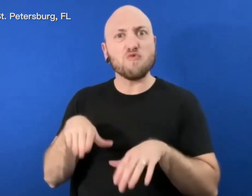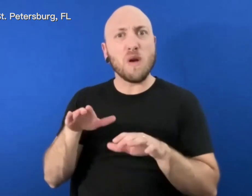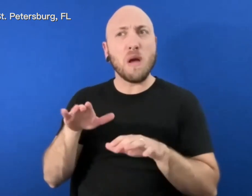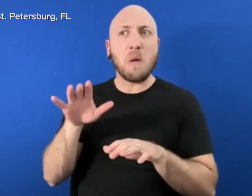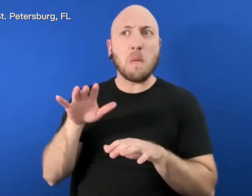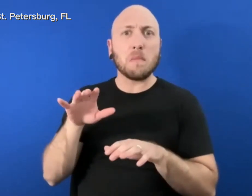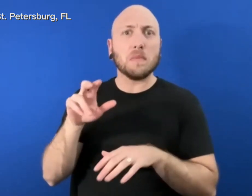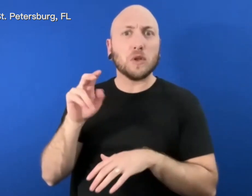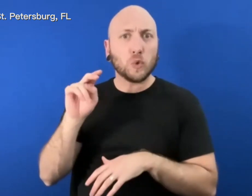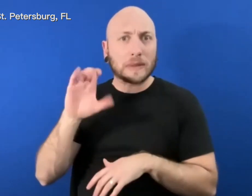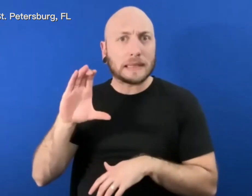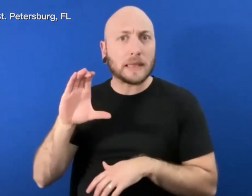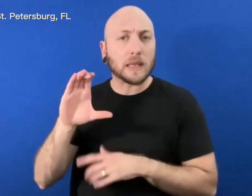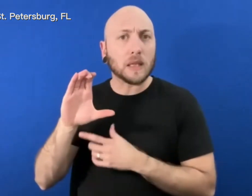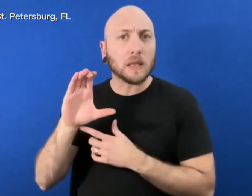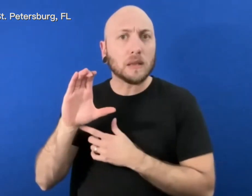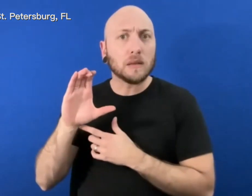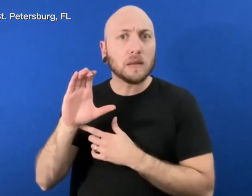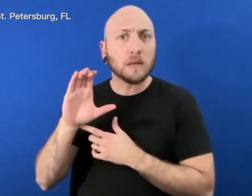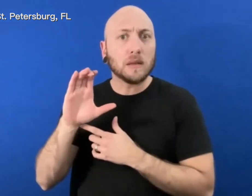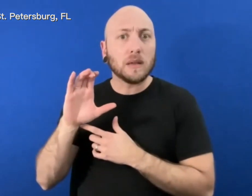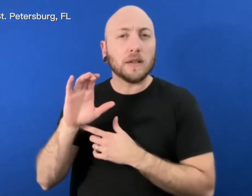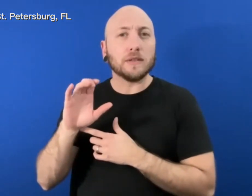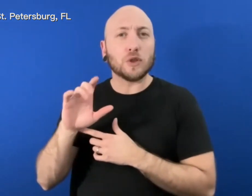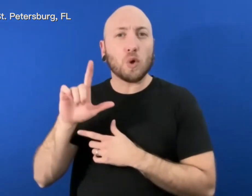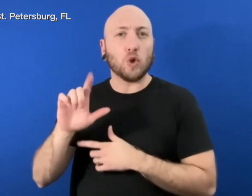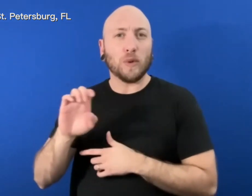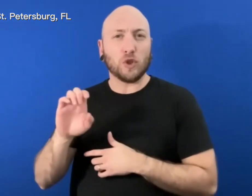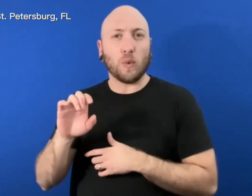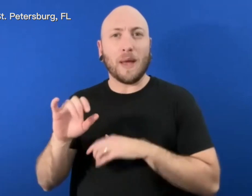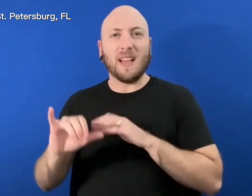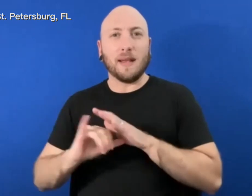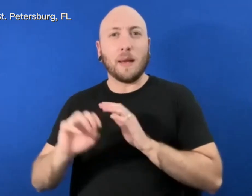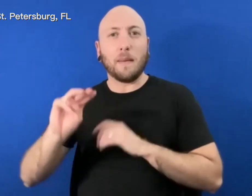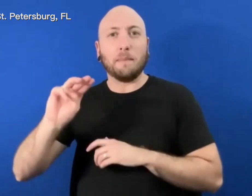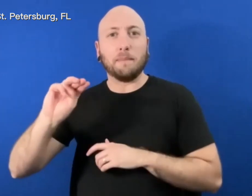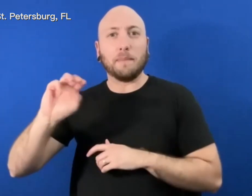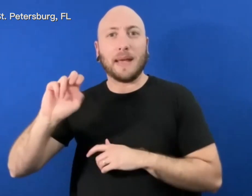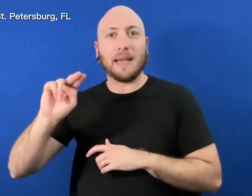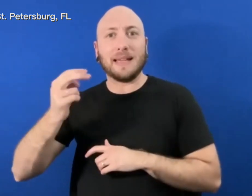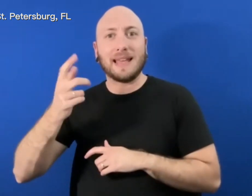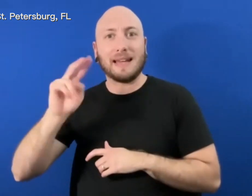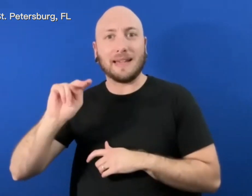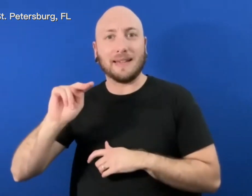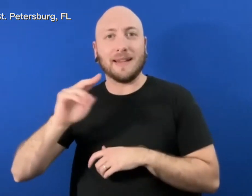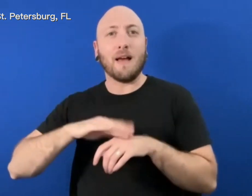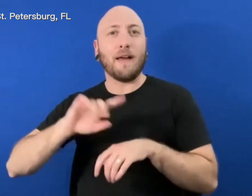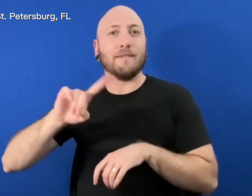City. I was like raised on the Lower East Side of Manhattan, First Avenue, if any of you guys are familiar with that neighborhood.